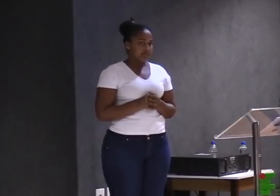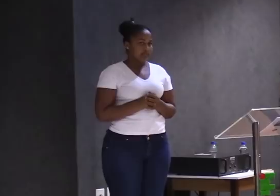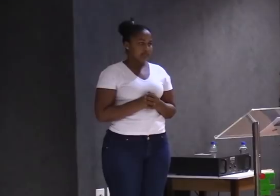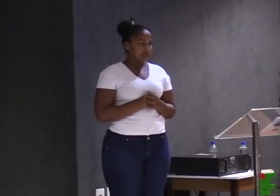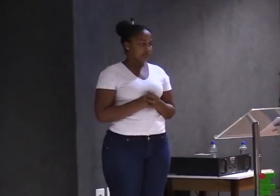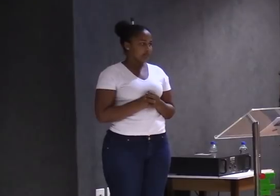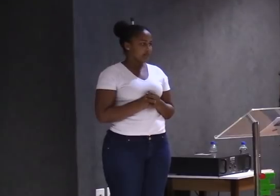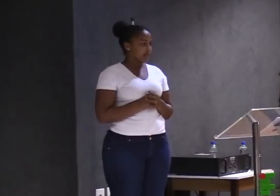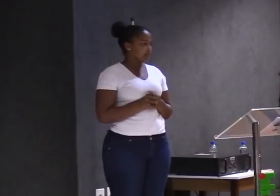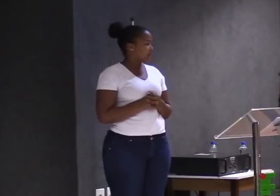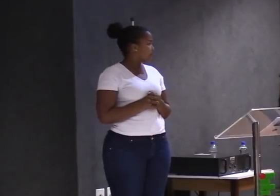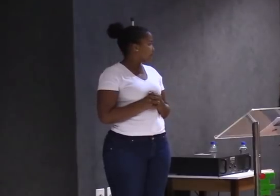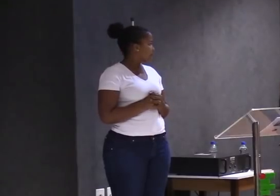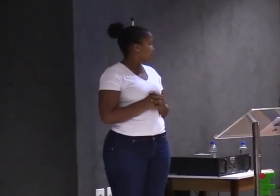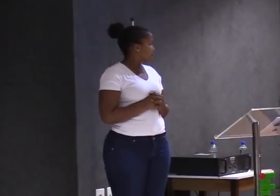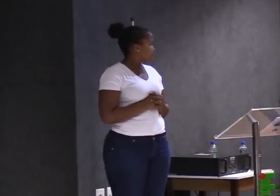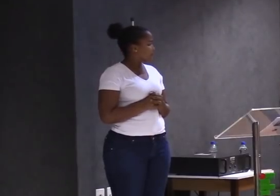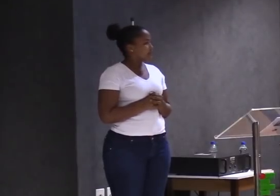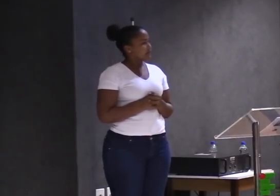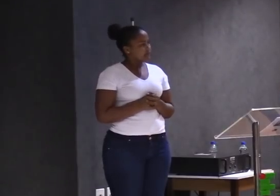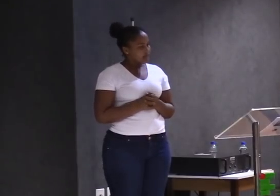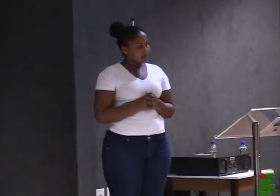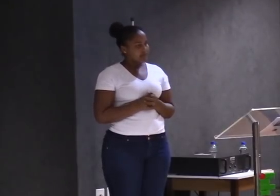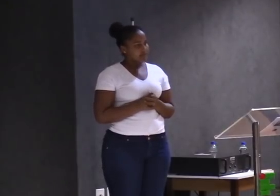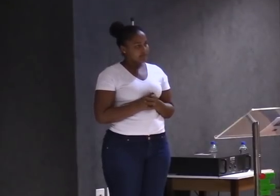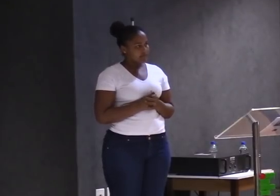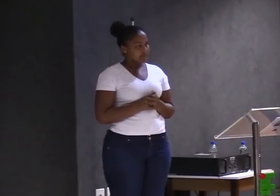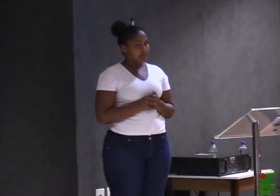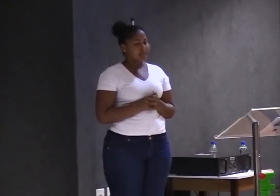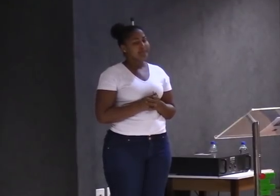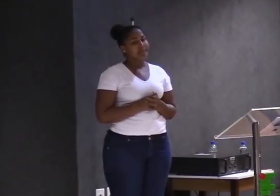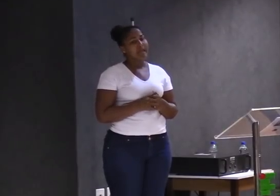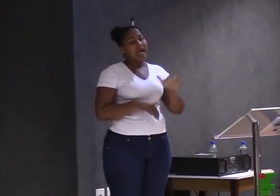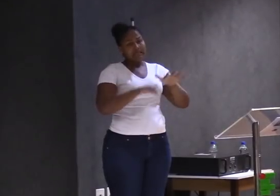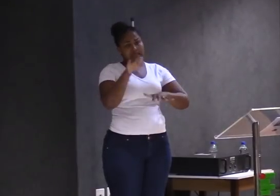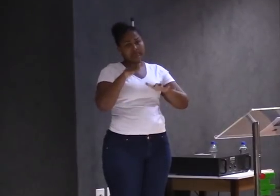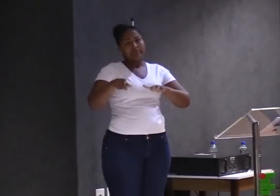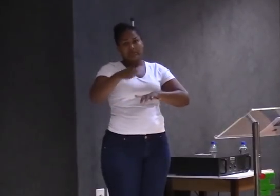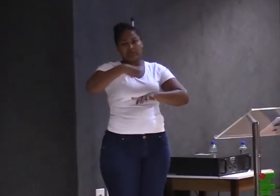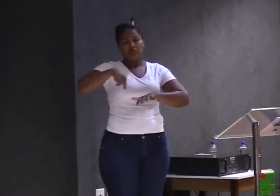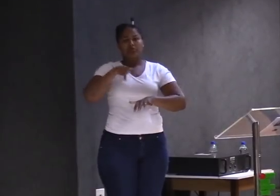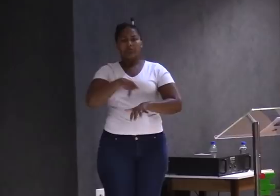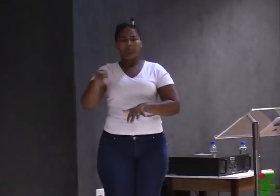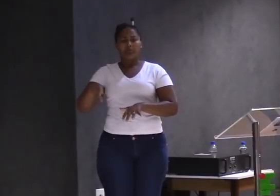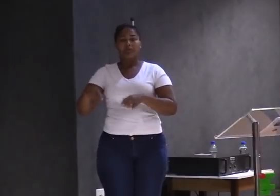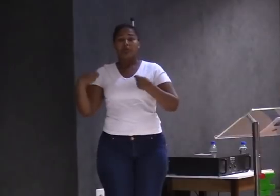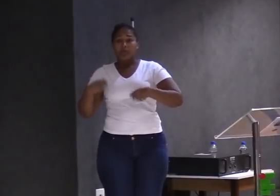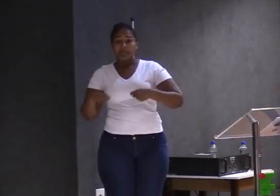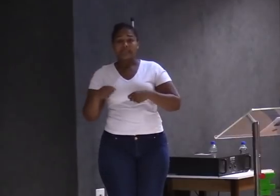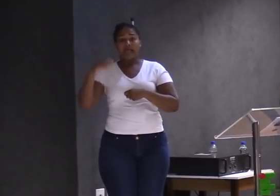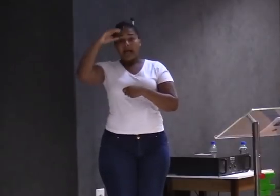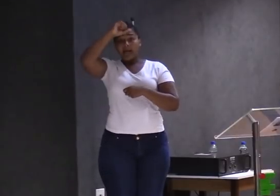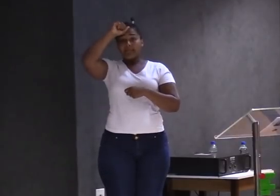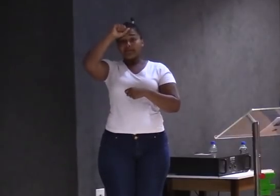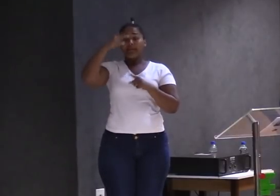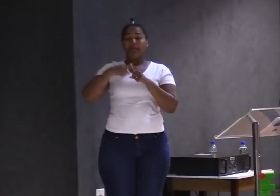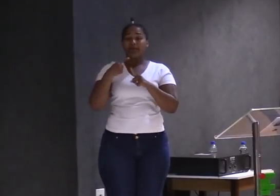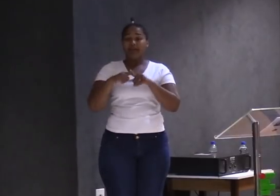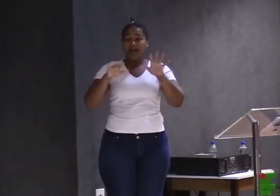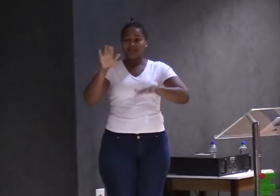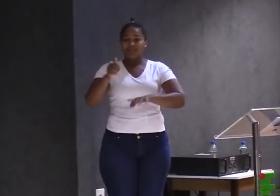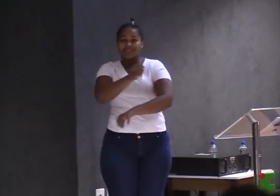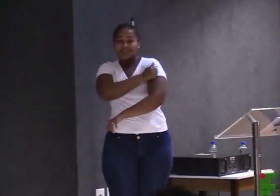Brazilian education, for example. Às vezes nós, professores, nós aprendemos muito com os nossos alunos, né?